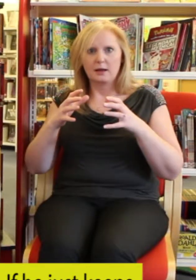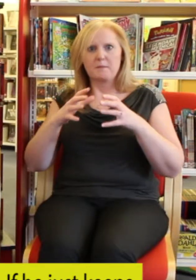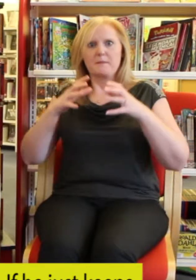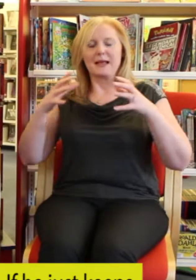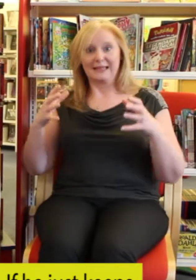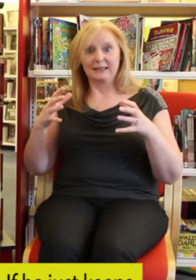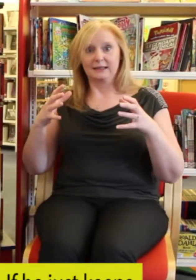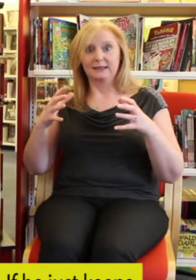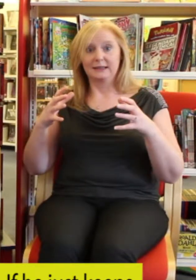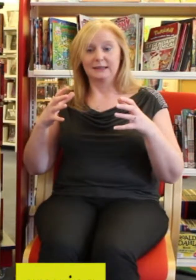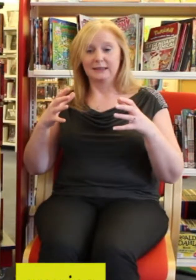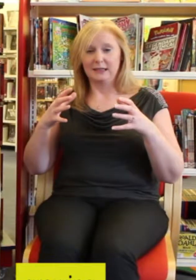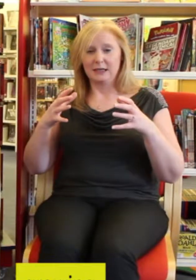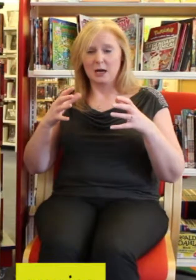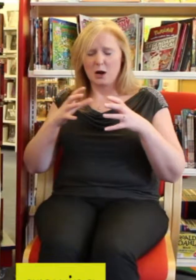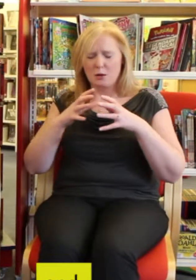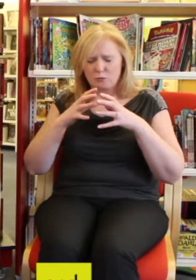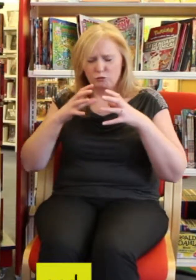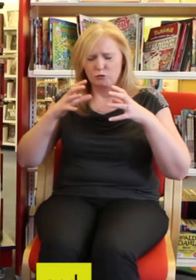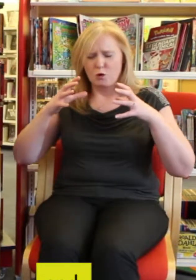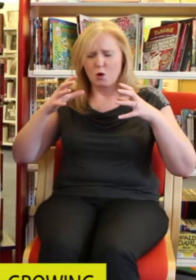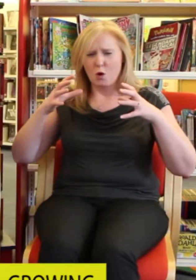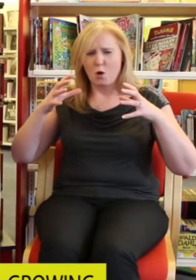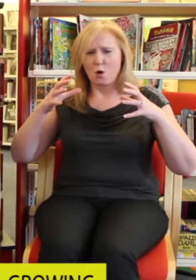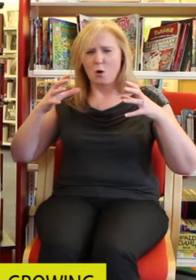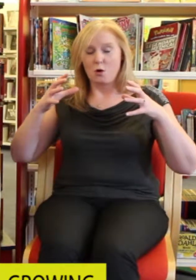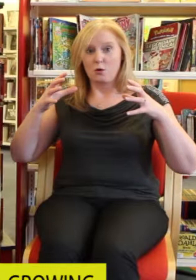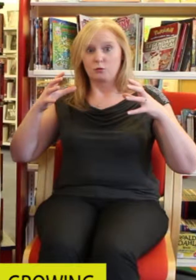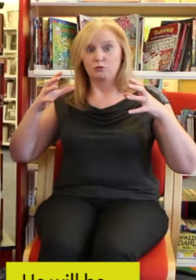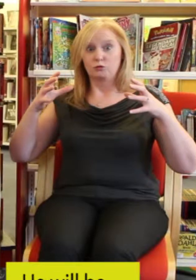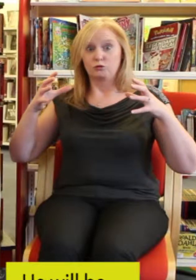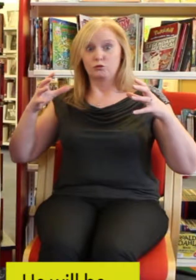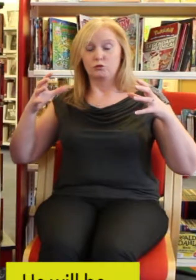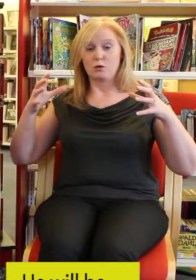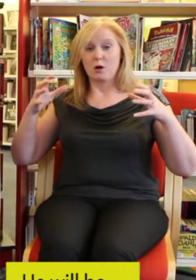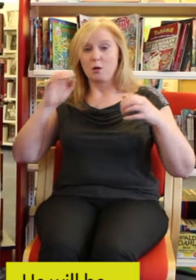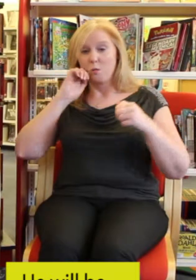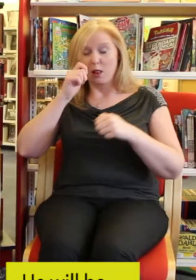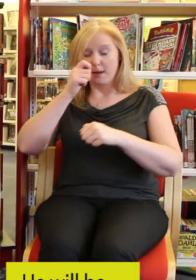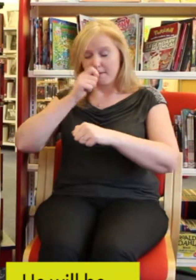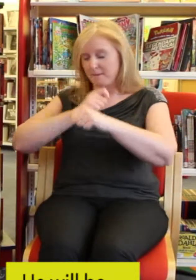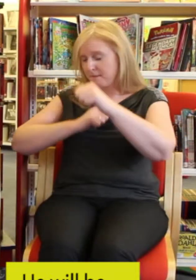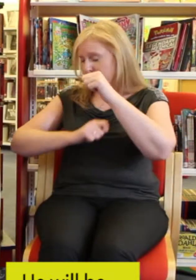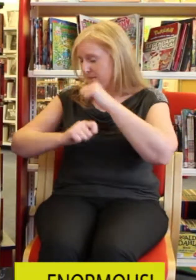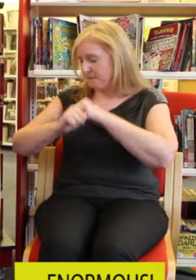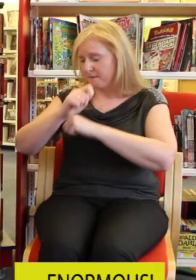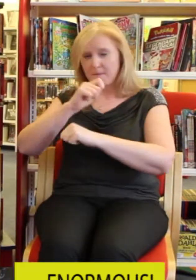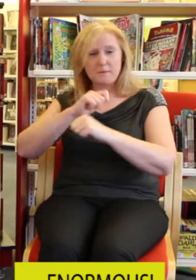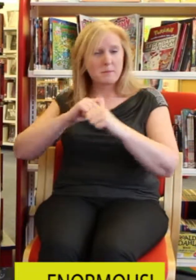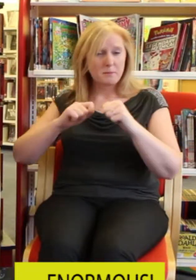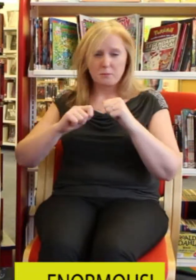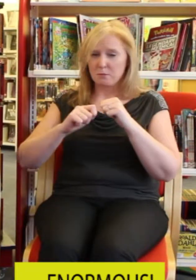If he just keeps growing and growing he will be